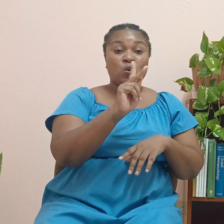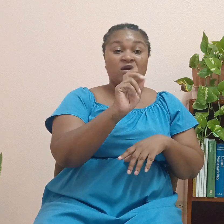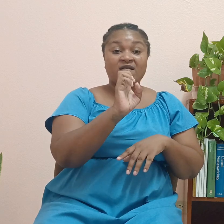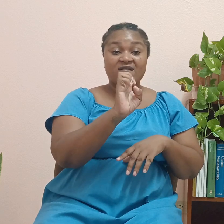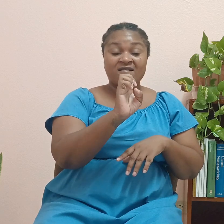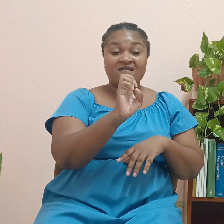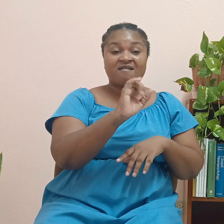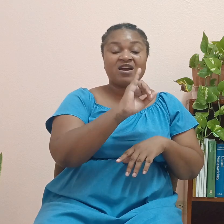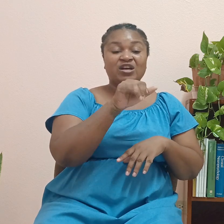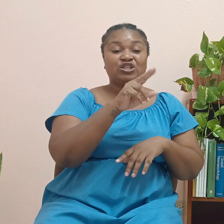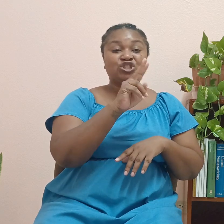and John.